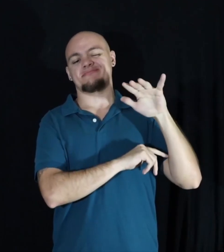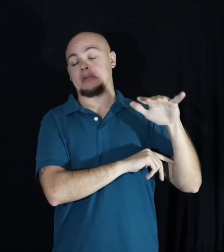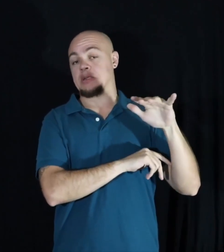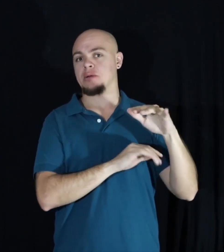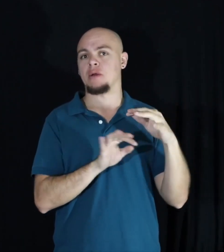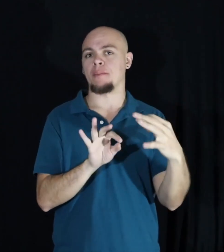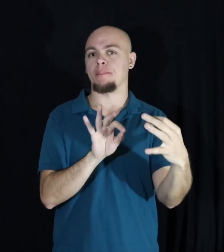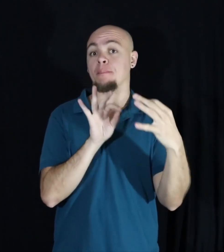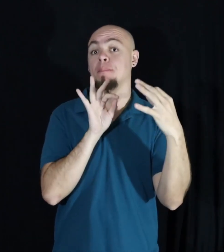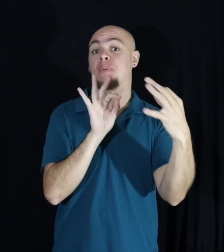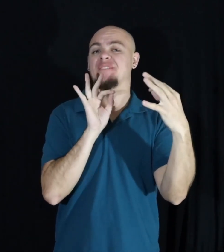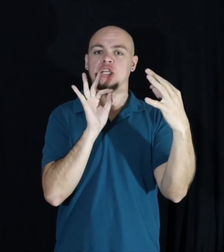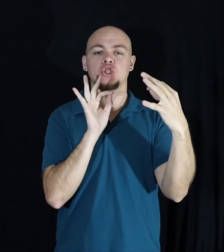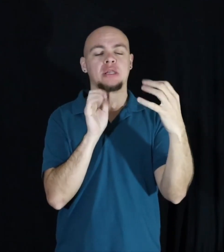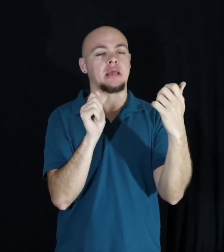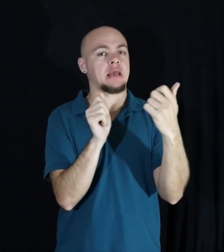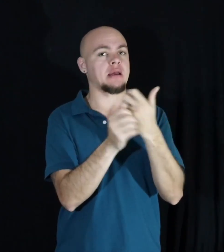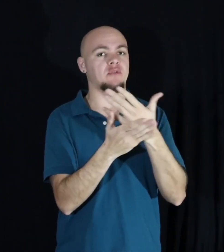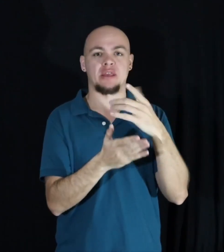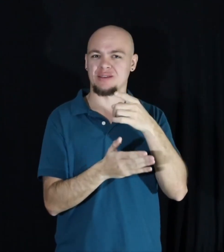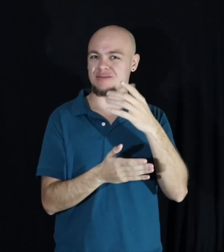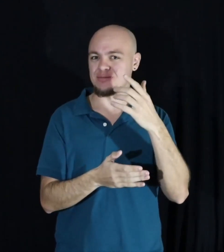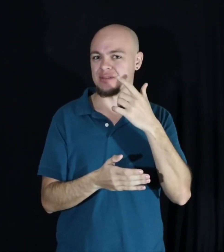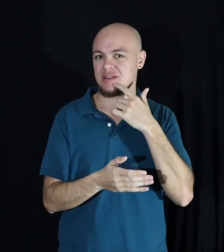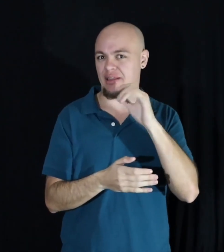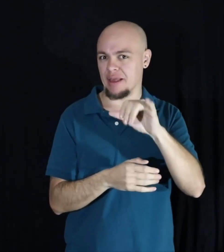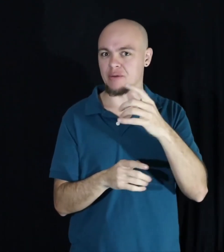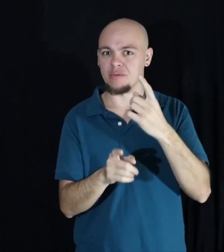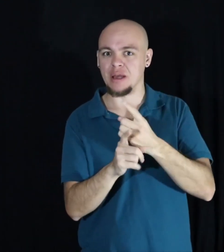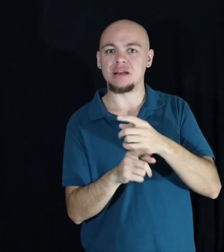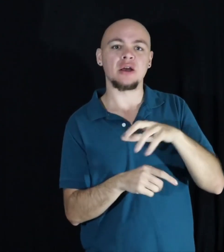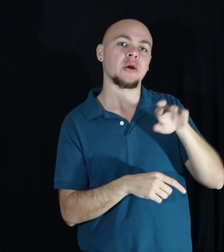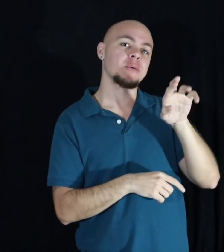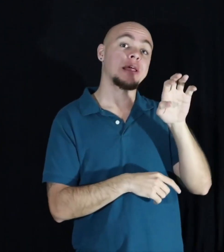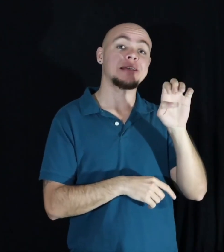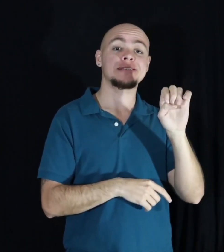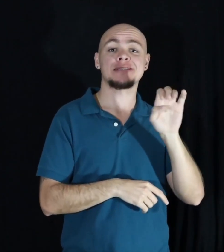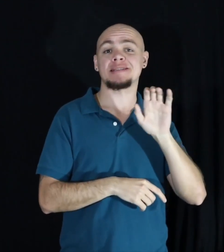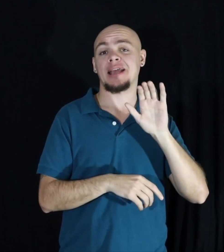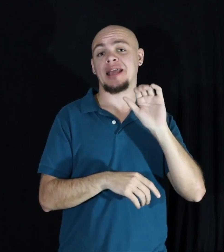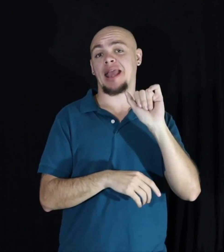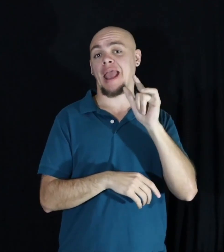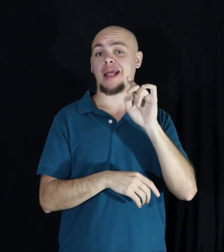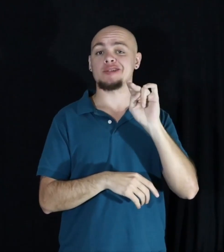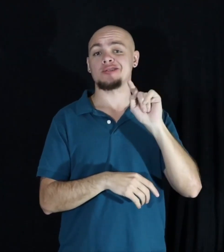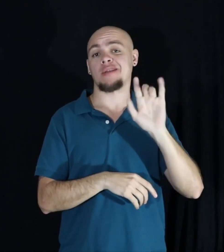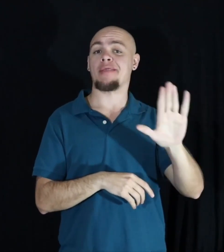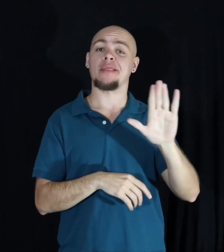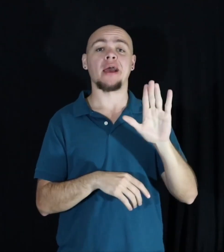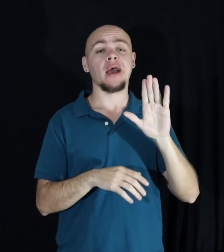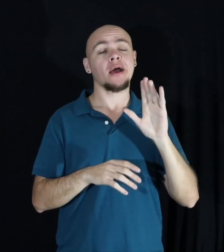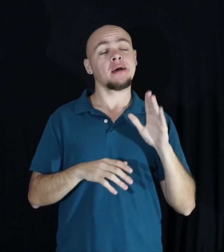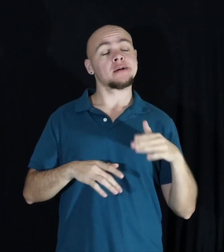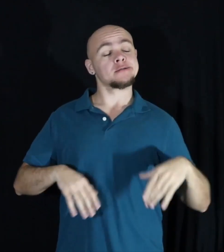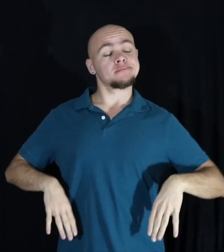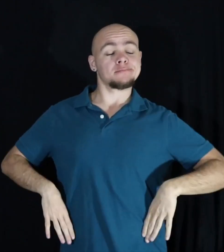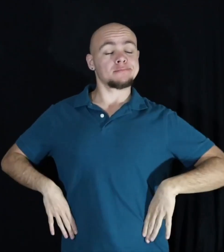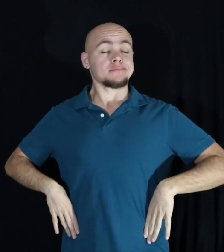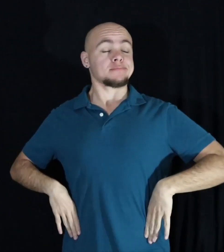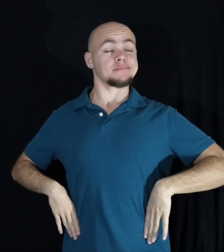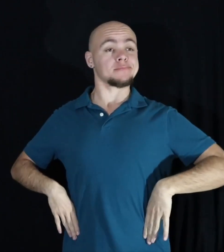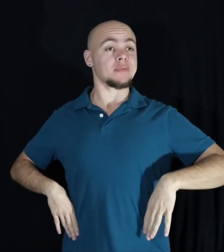perfection is everything. I know y'all have seen it. Y'all see all the real estate agents with their perfect real estate pose. They're